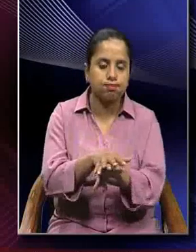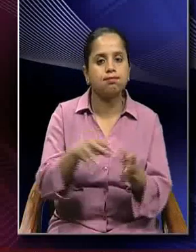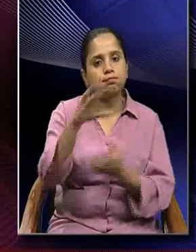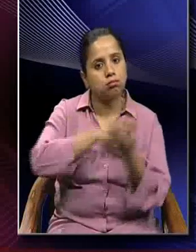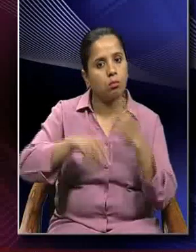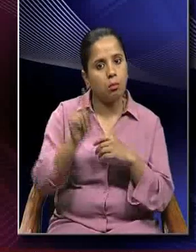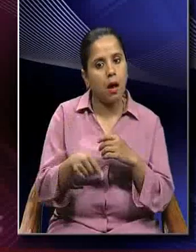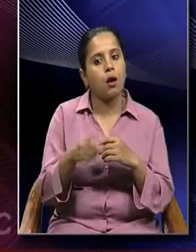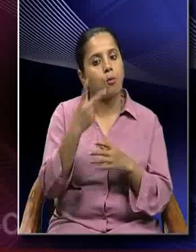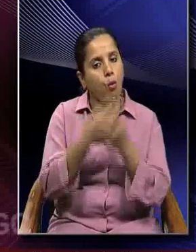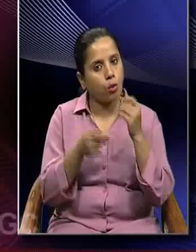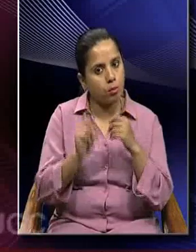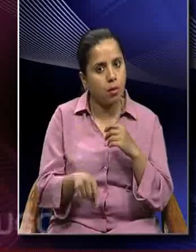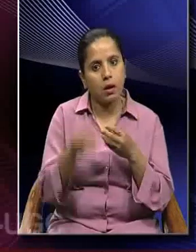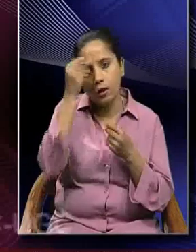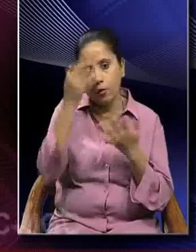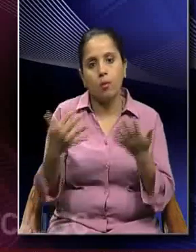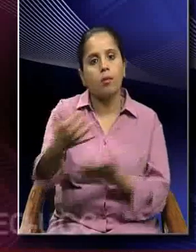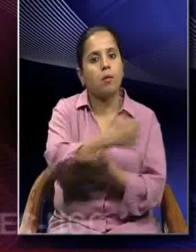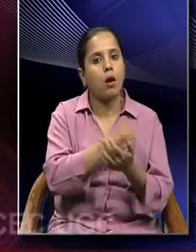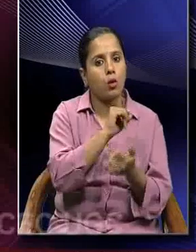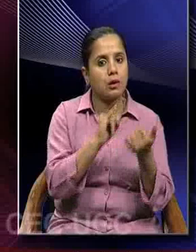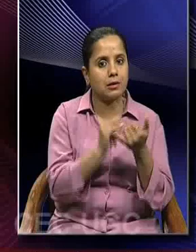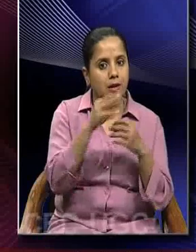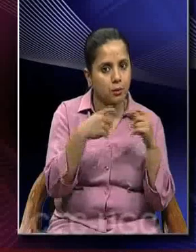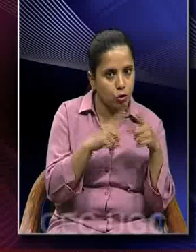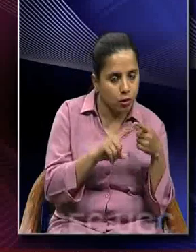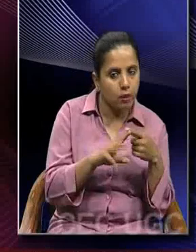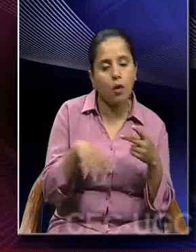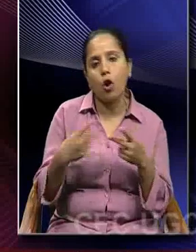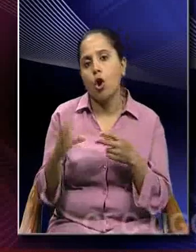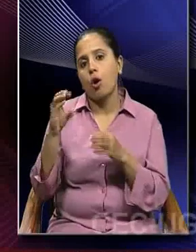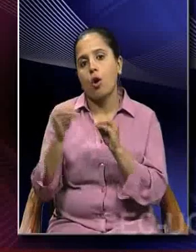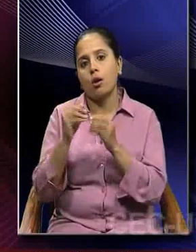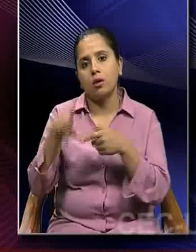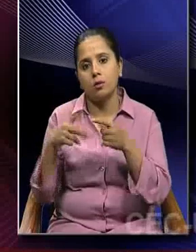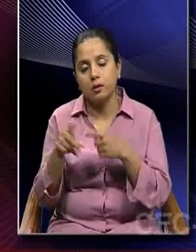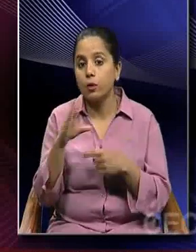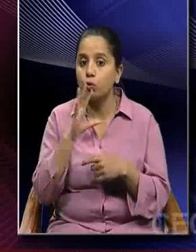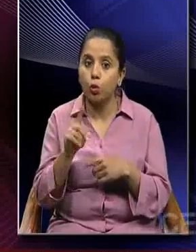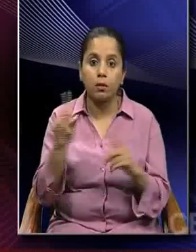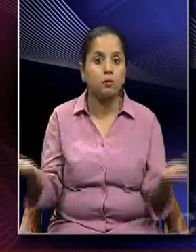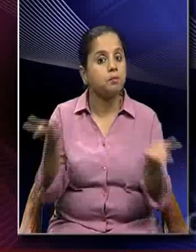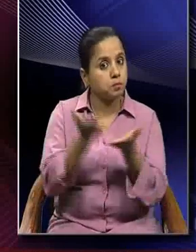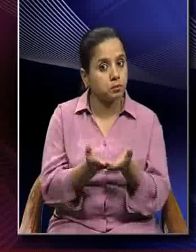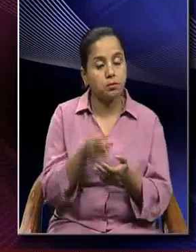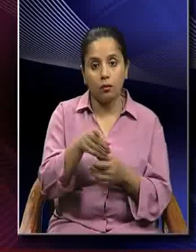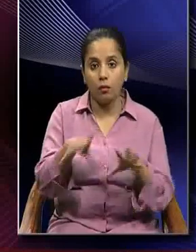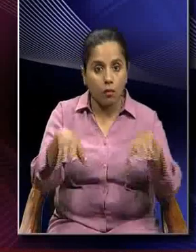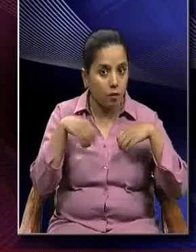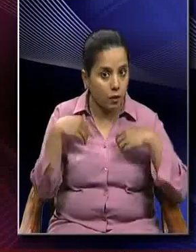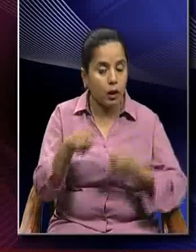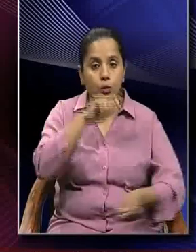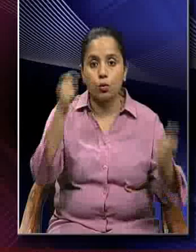take combined insights from both their subjective and objective approaches to reality. They adopt a